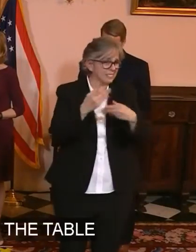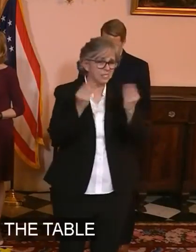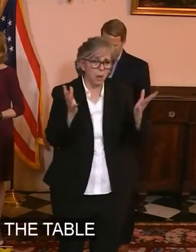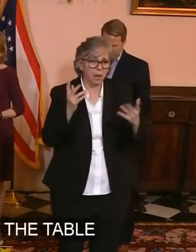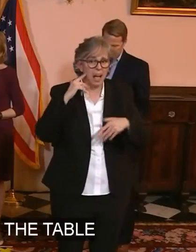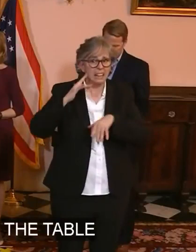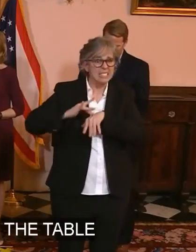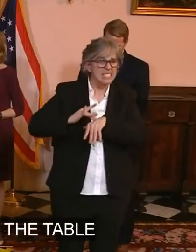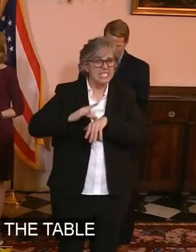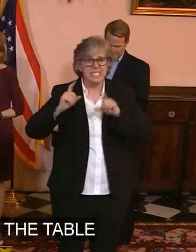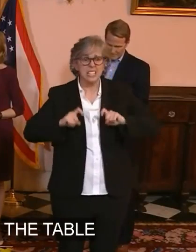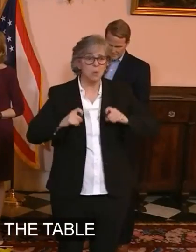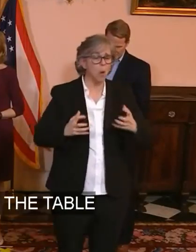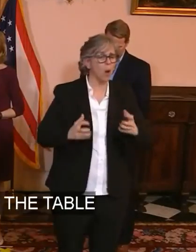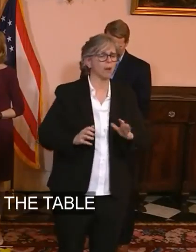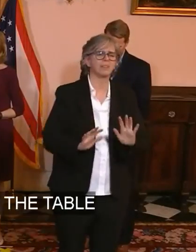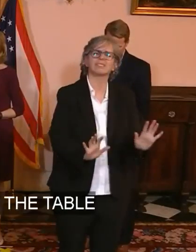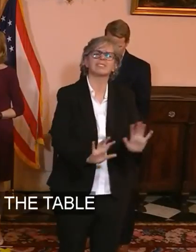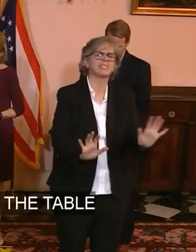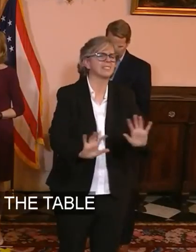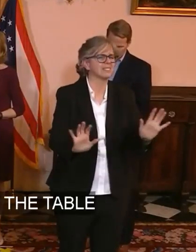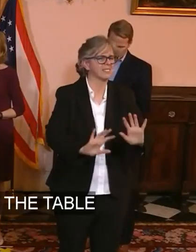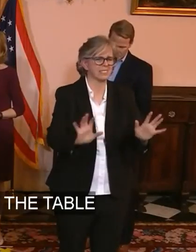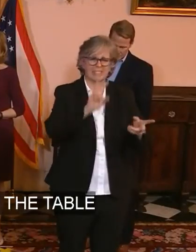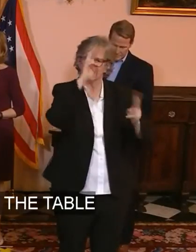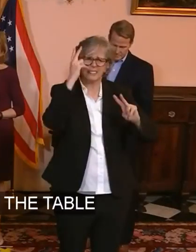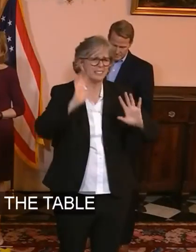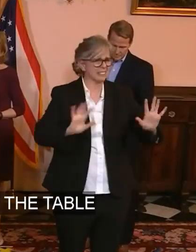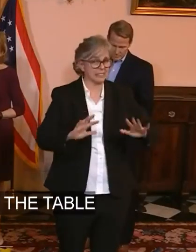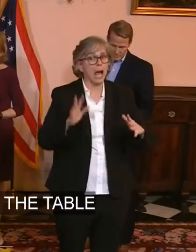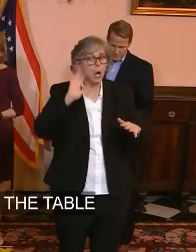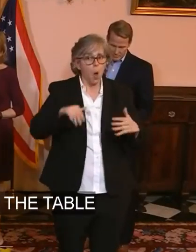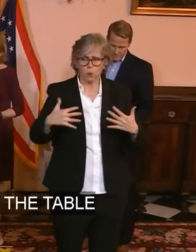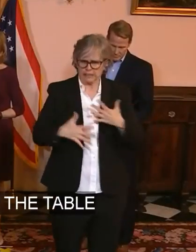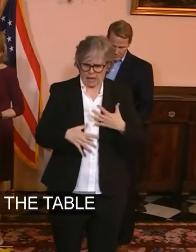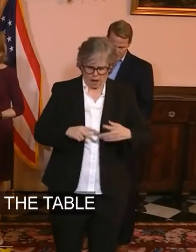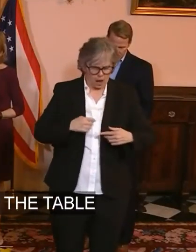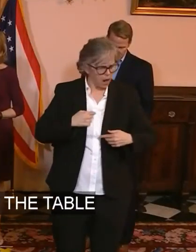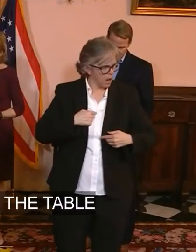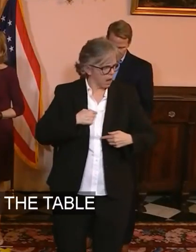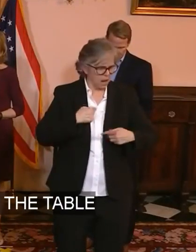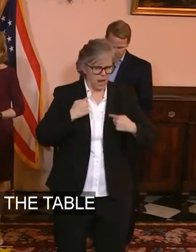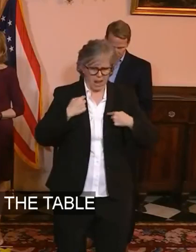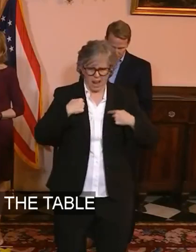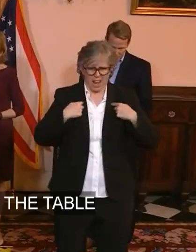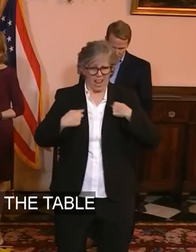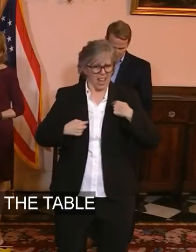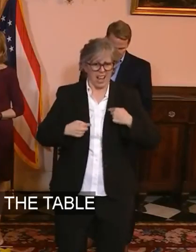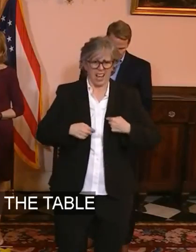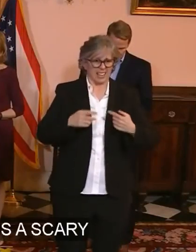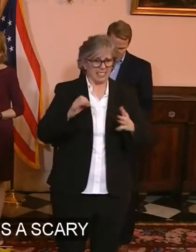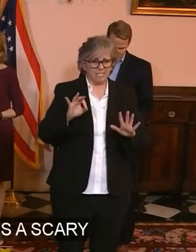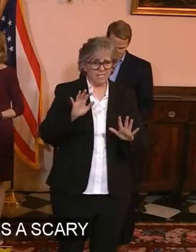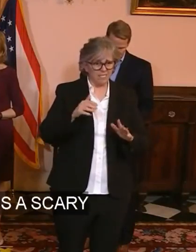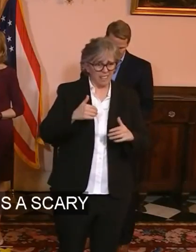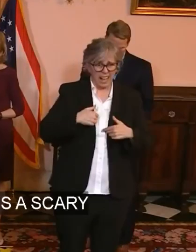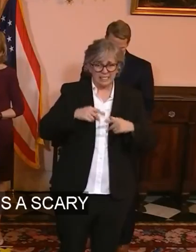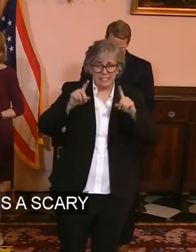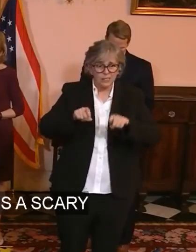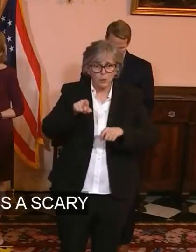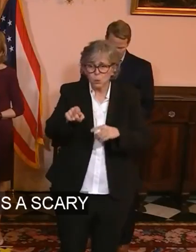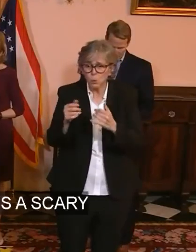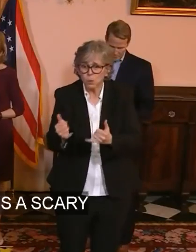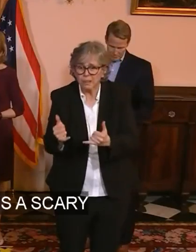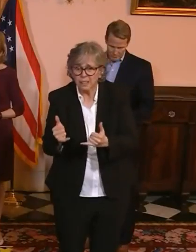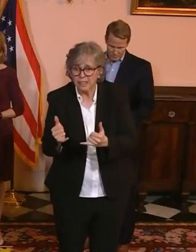stay home, is a very scary thought. But I can tell you this, even if you get tested, even if I were tested today and was negative, it